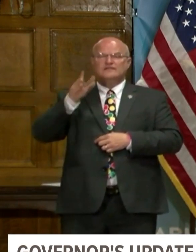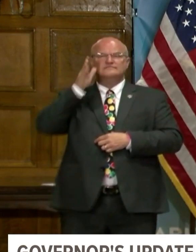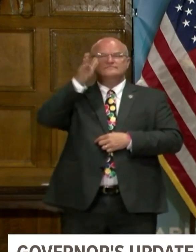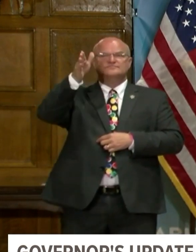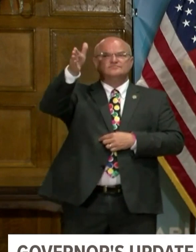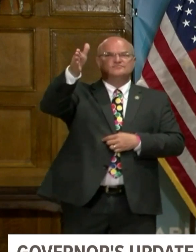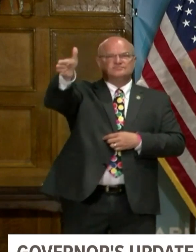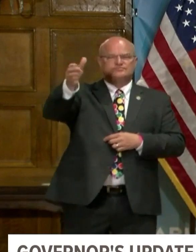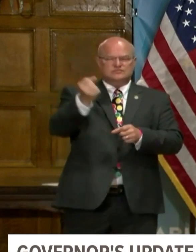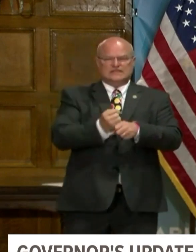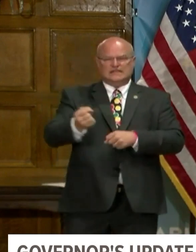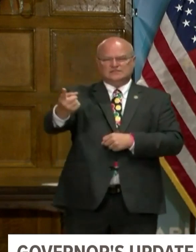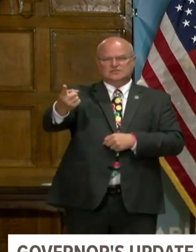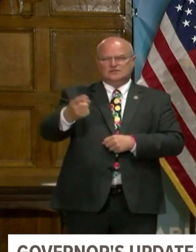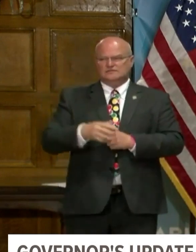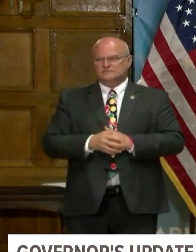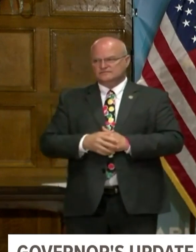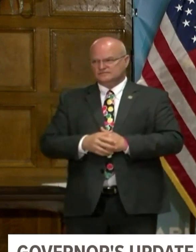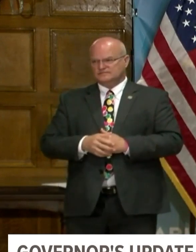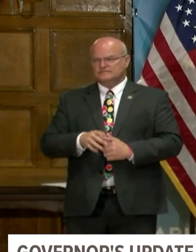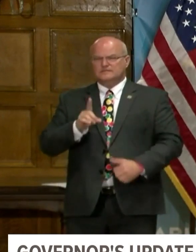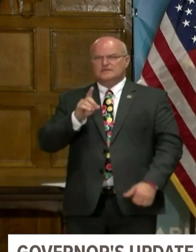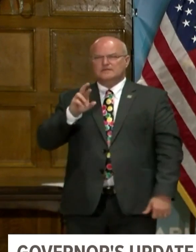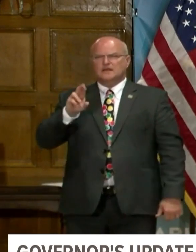and be prepared for is next year. Dr. Smith?